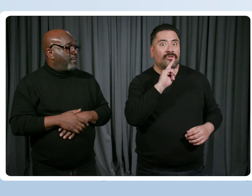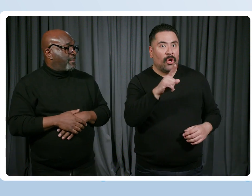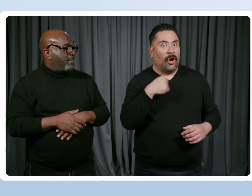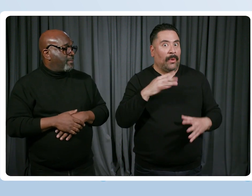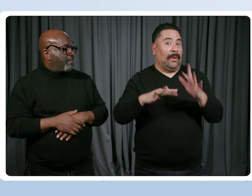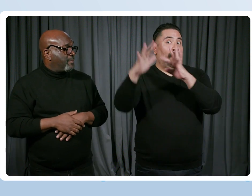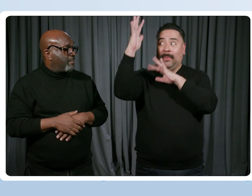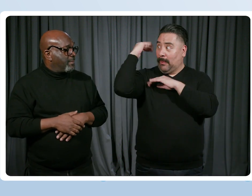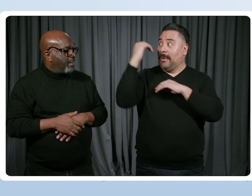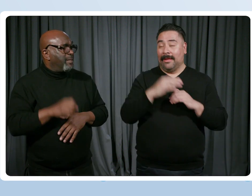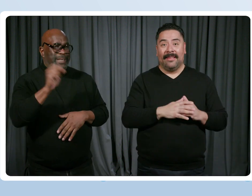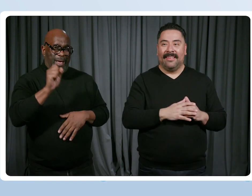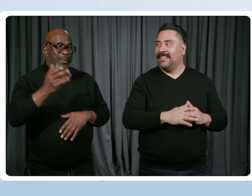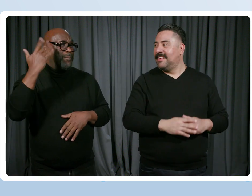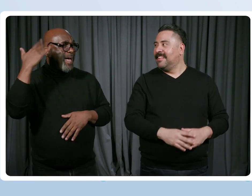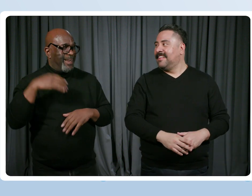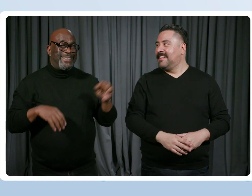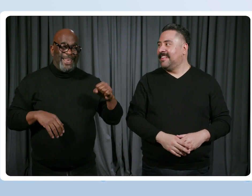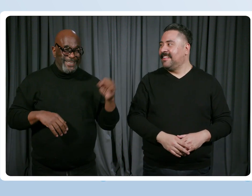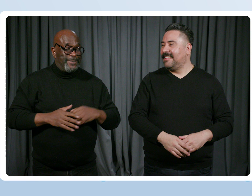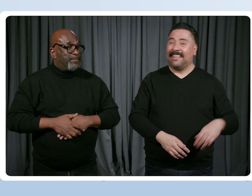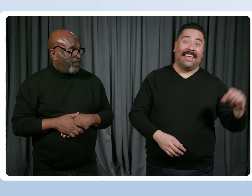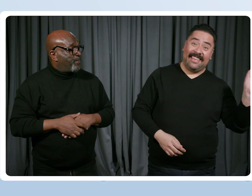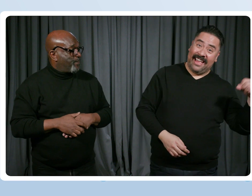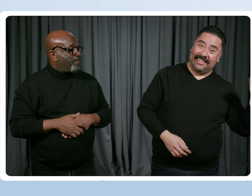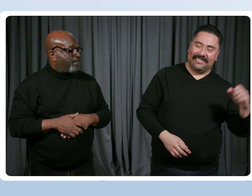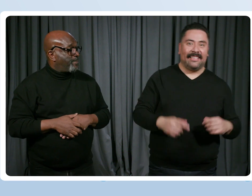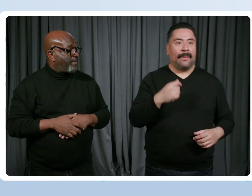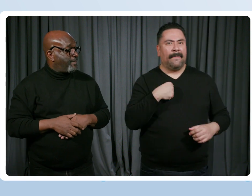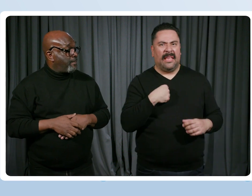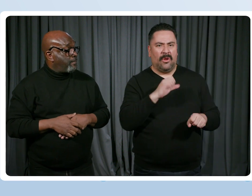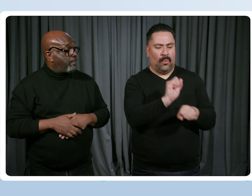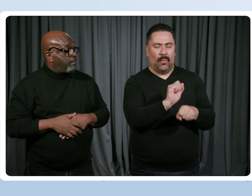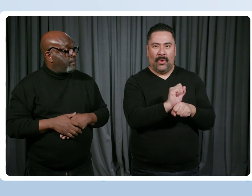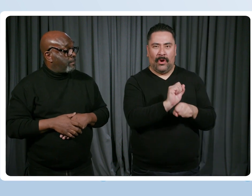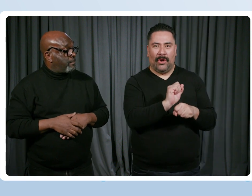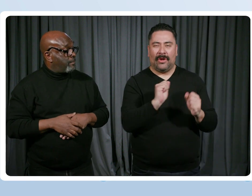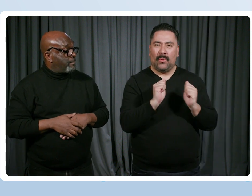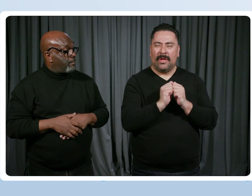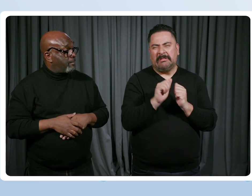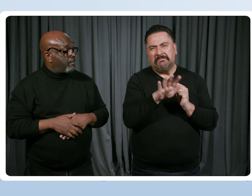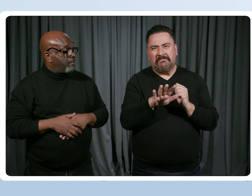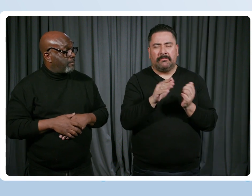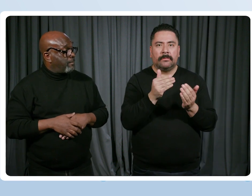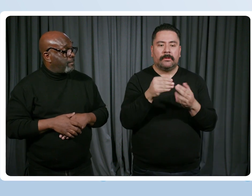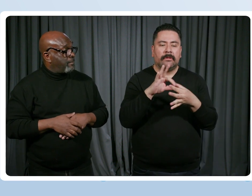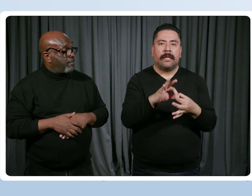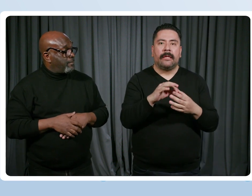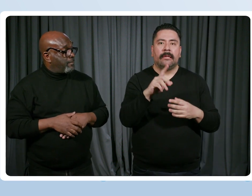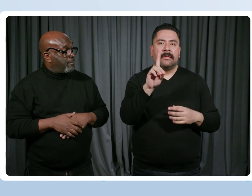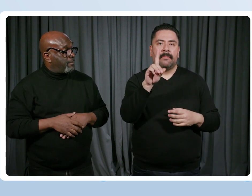to the first intern at MOPD. Yes. So I was doing some work around disability and